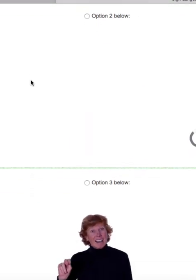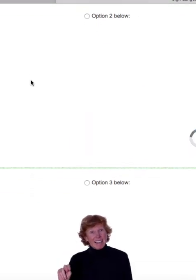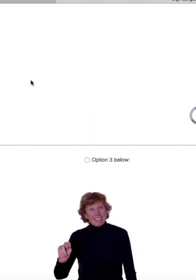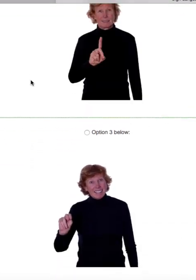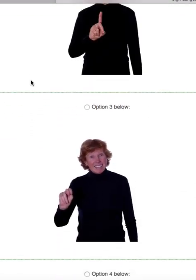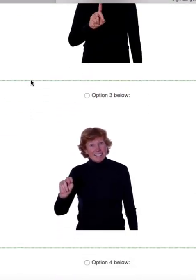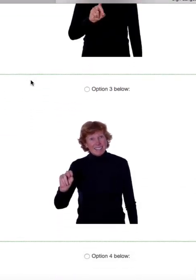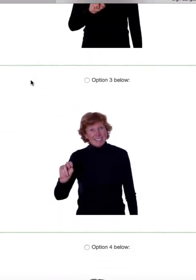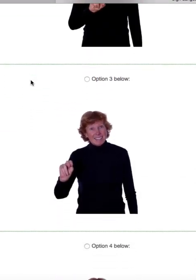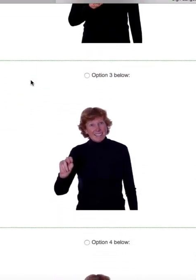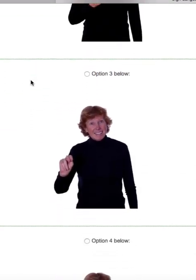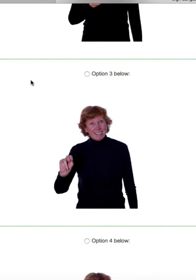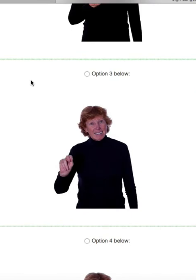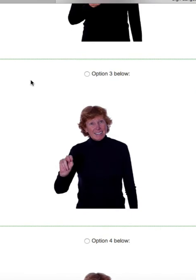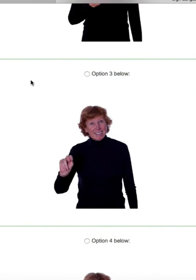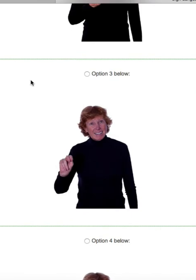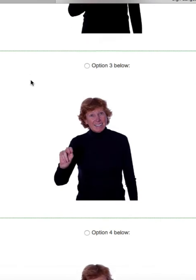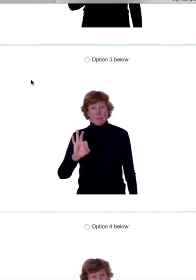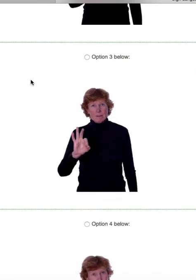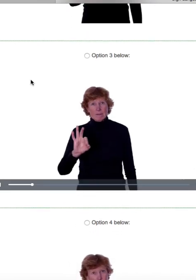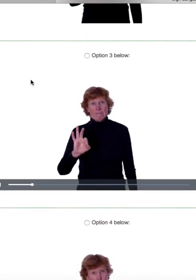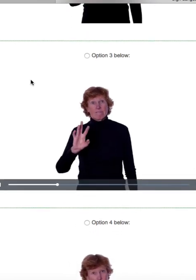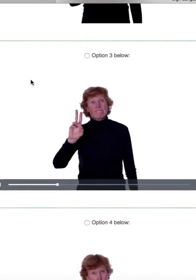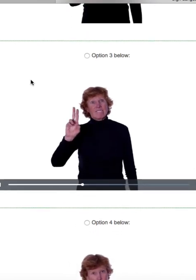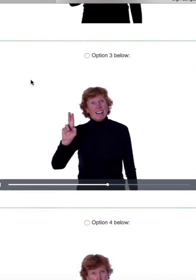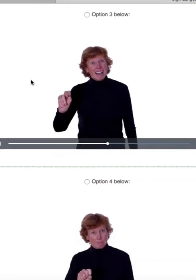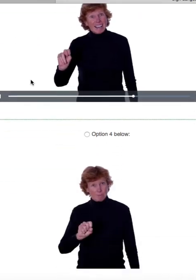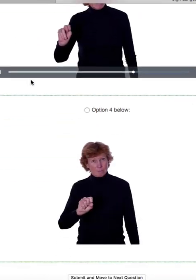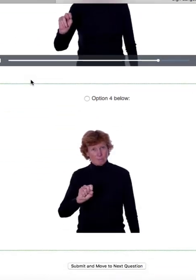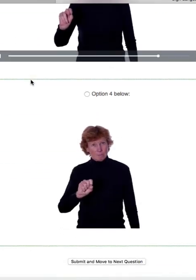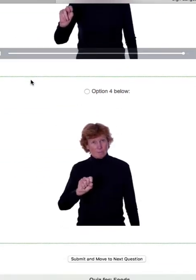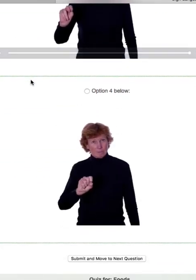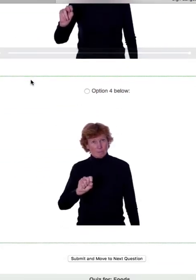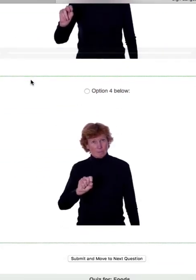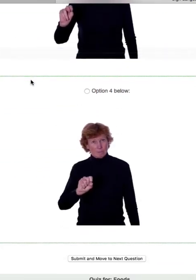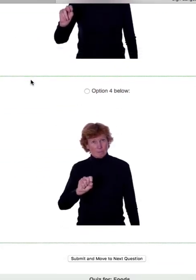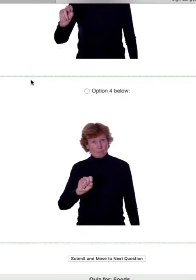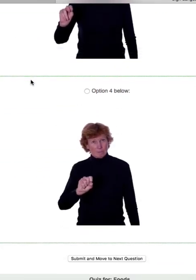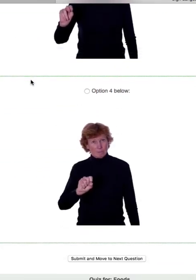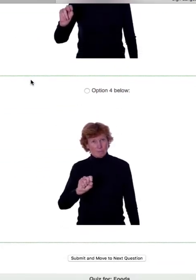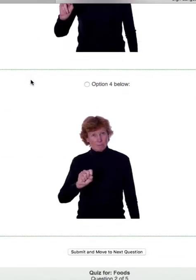It's not that one. That's a fingerspelling word. It's not that one.